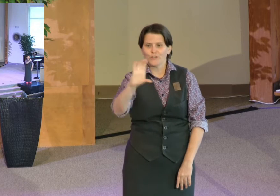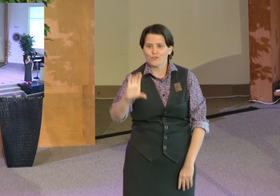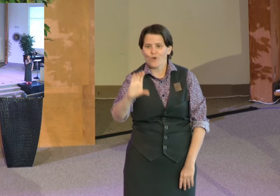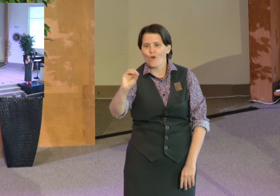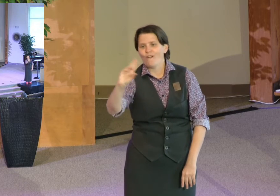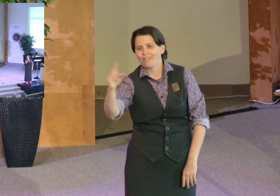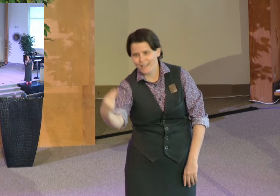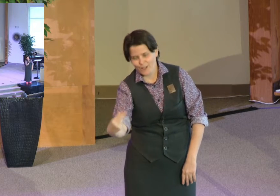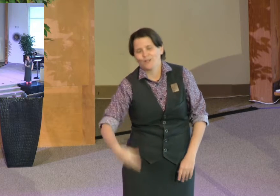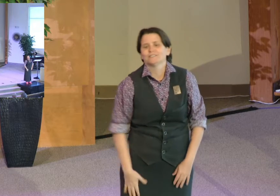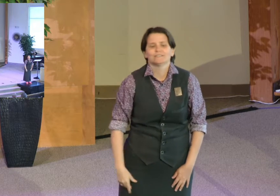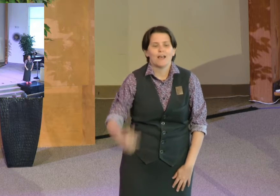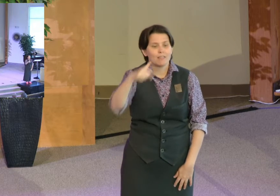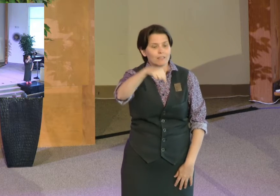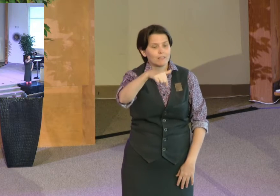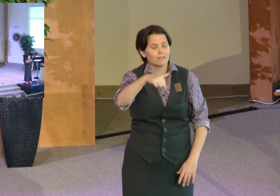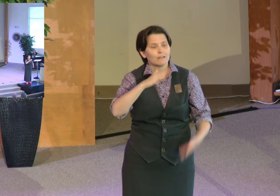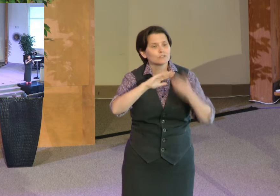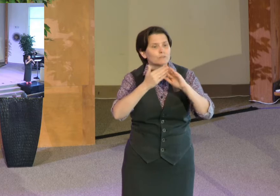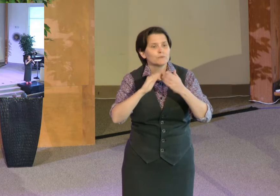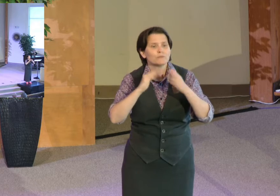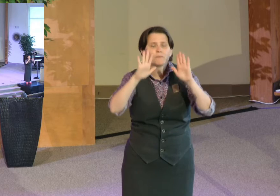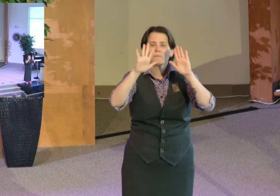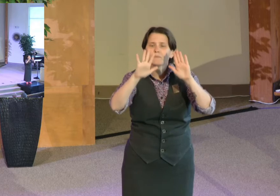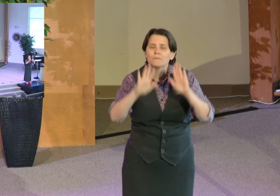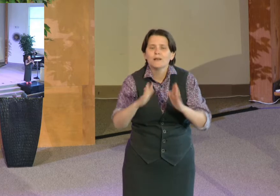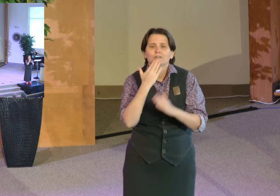just taking you in.